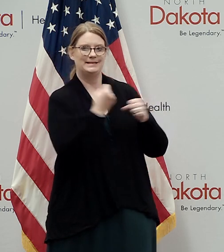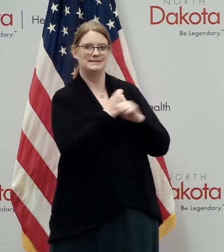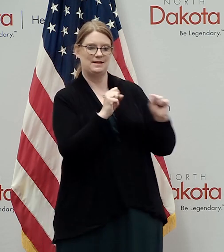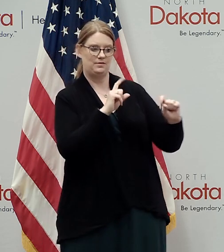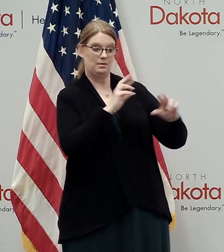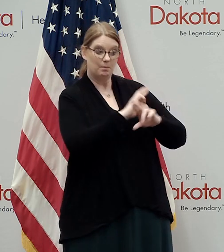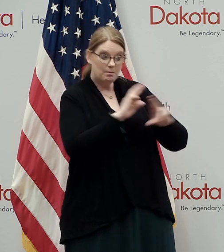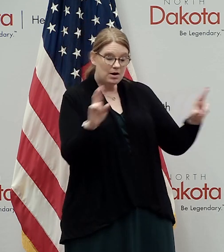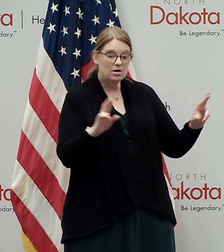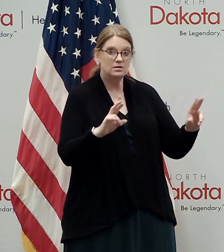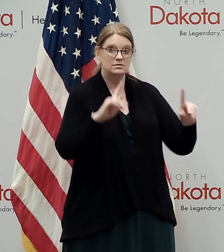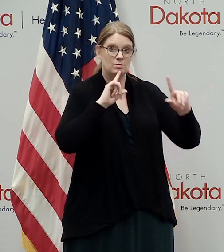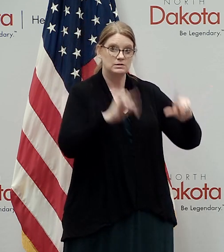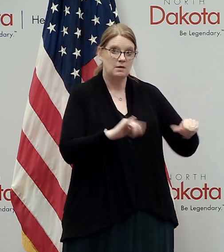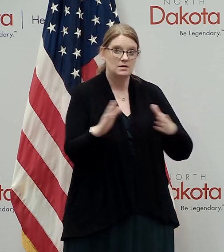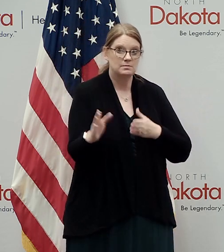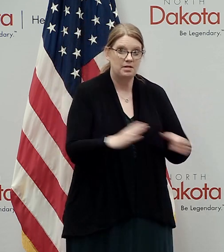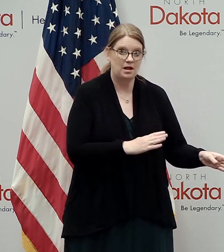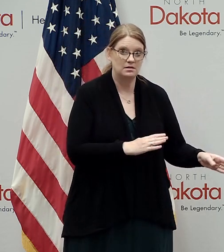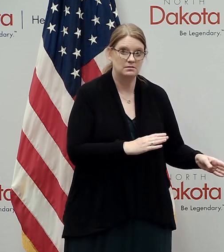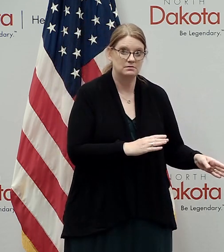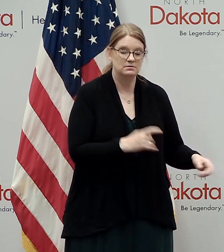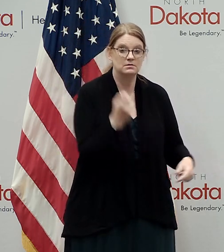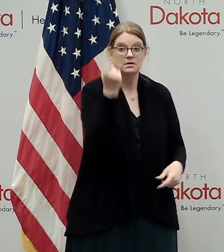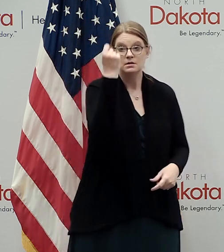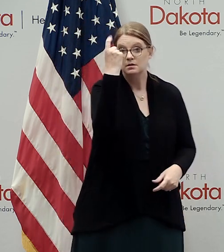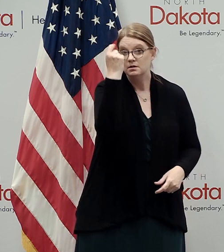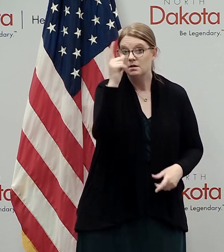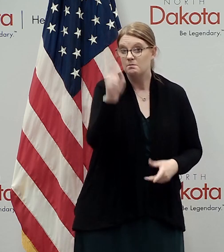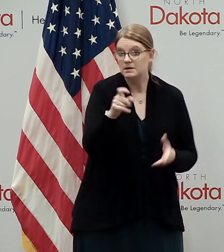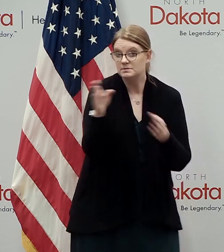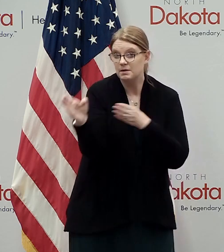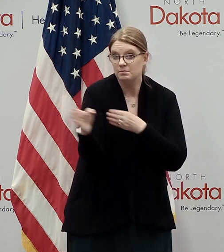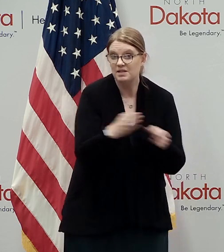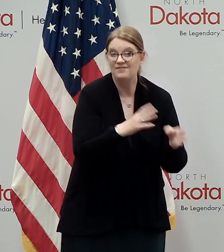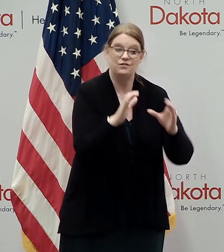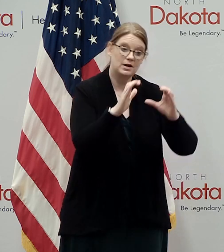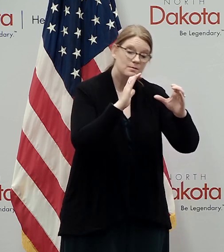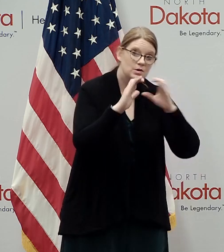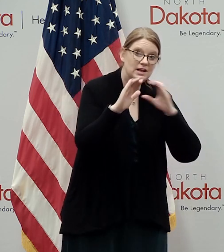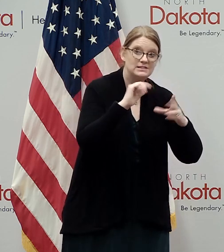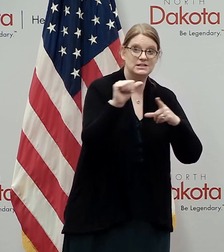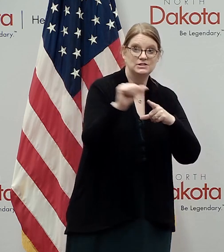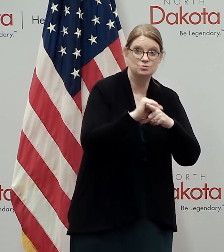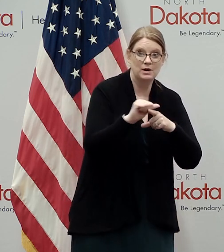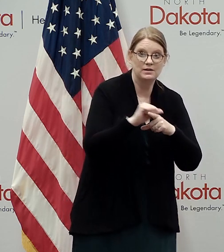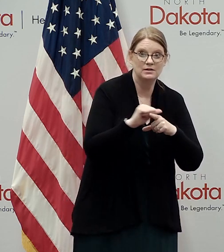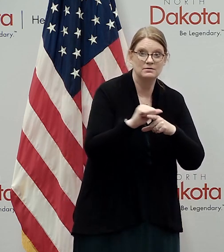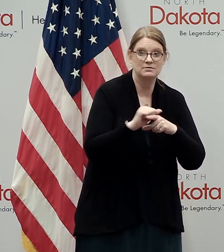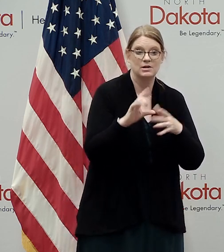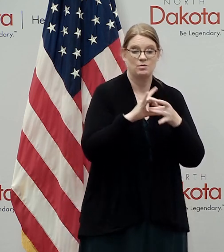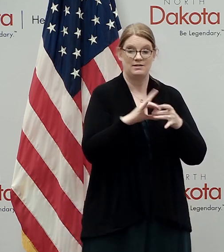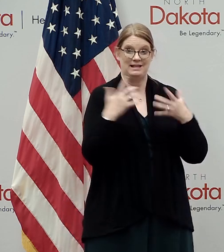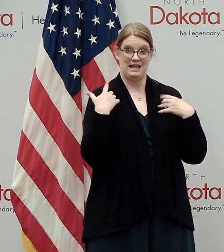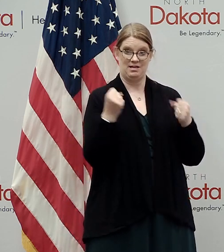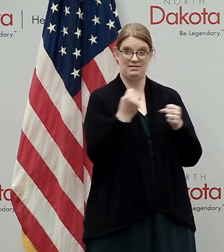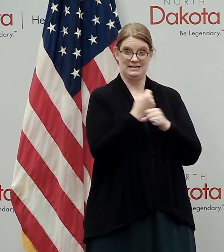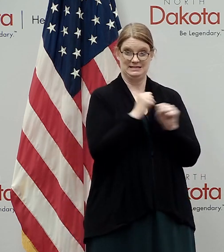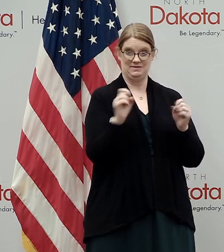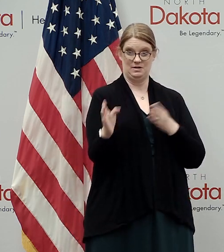planning. There must be a plan for communication and training about the health and safety